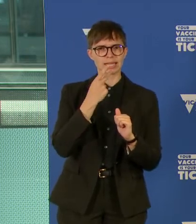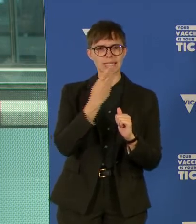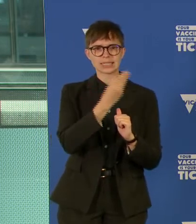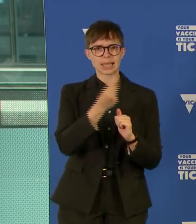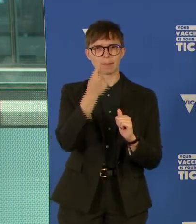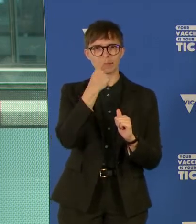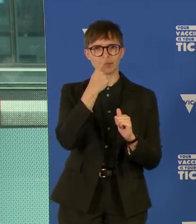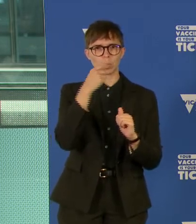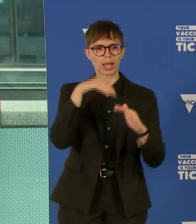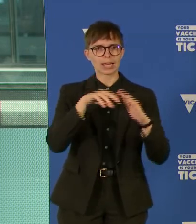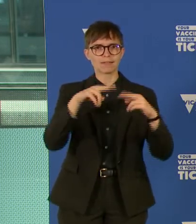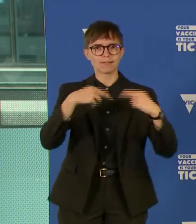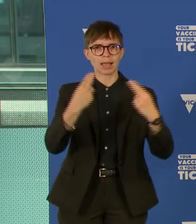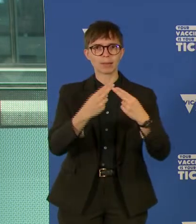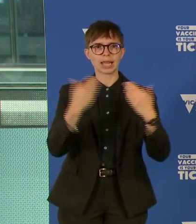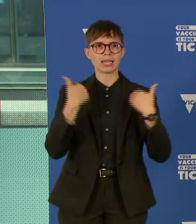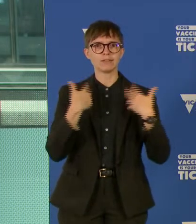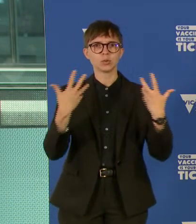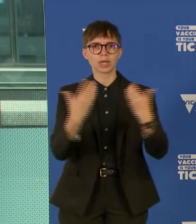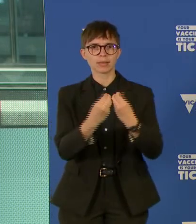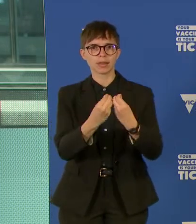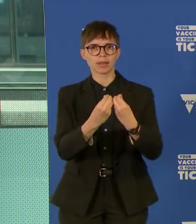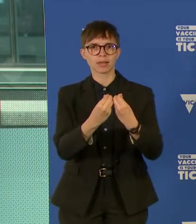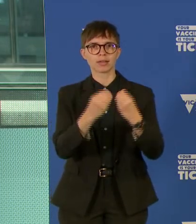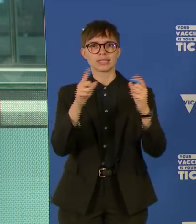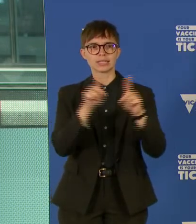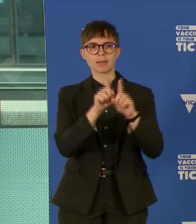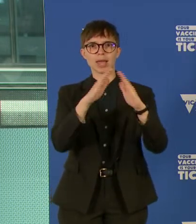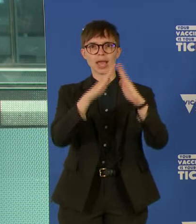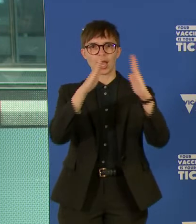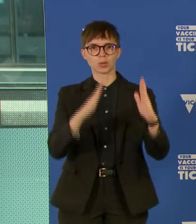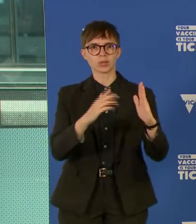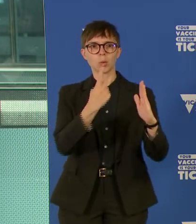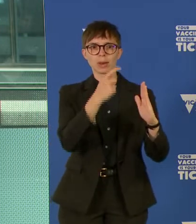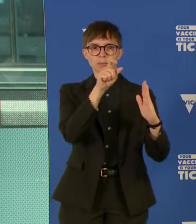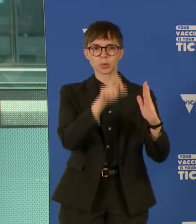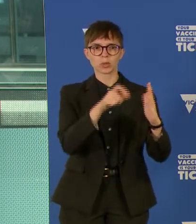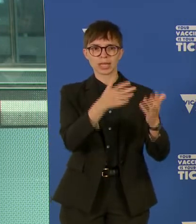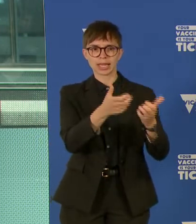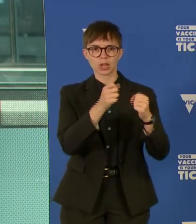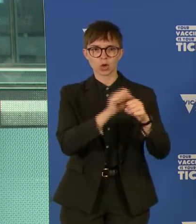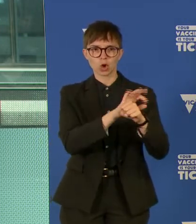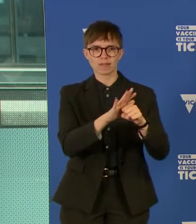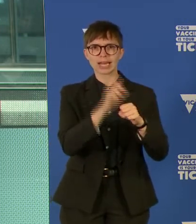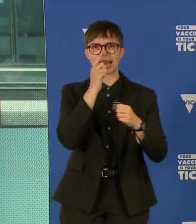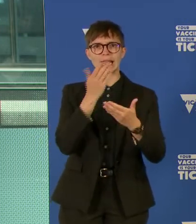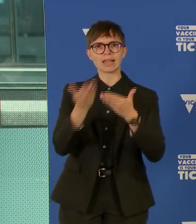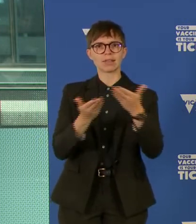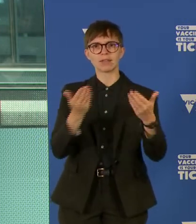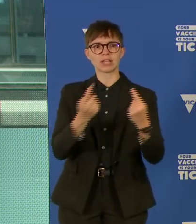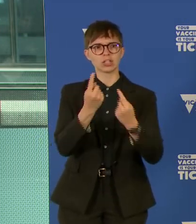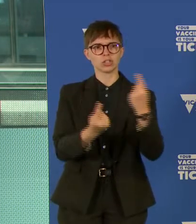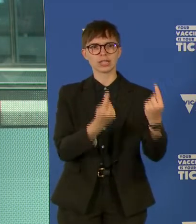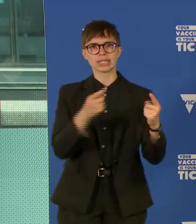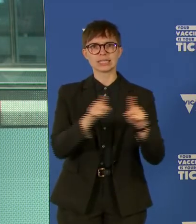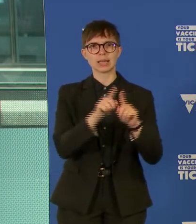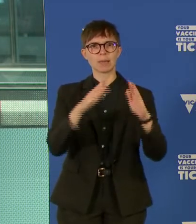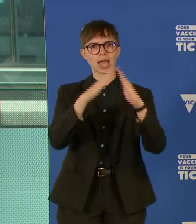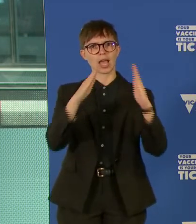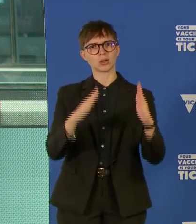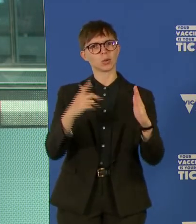those figures when it comes to close contacts? Look, it's still substantial for household close